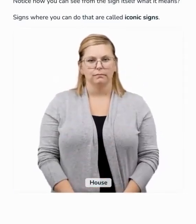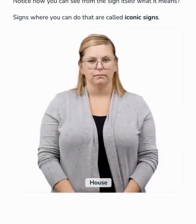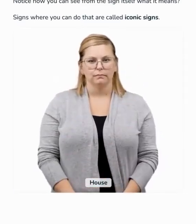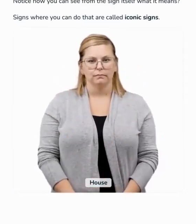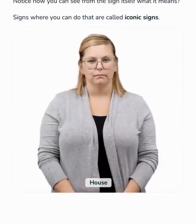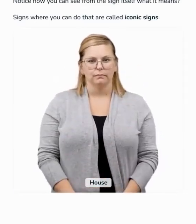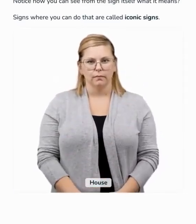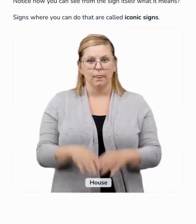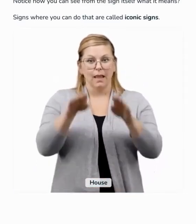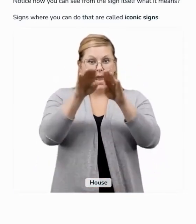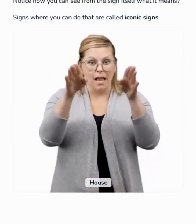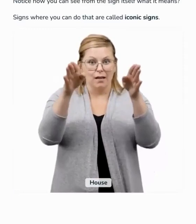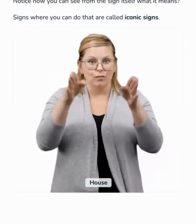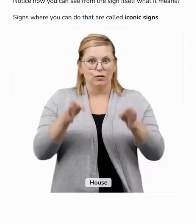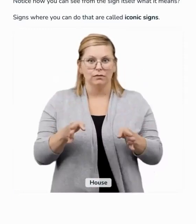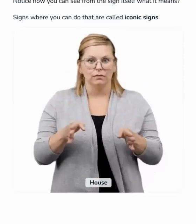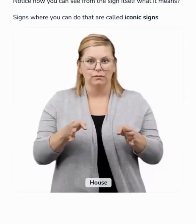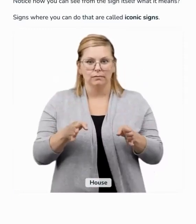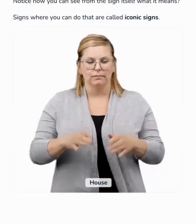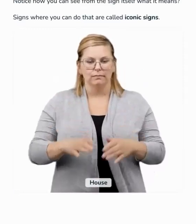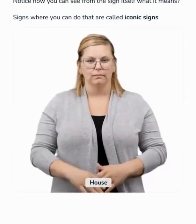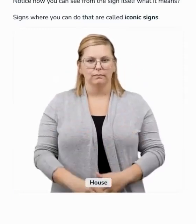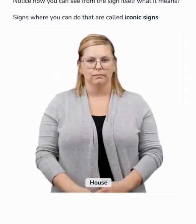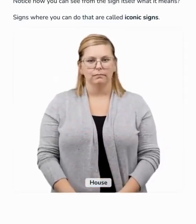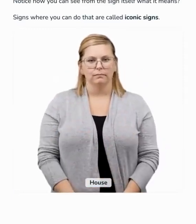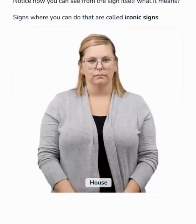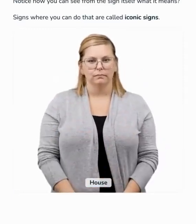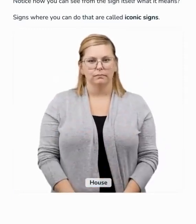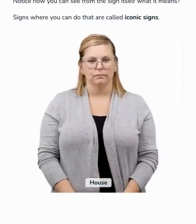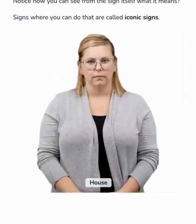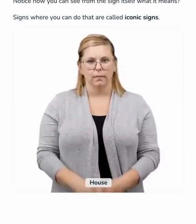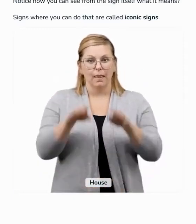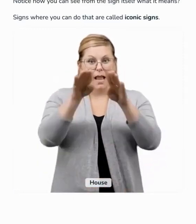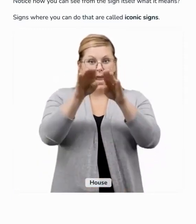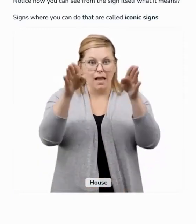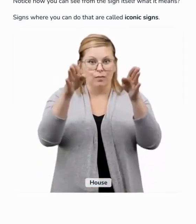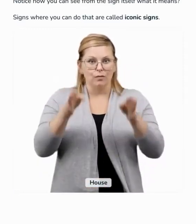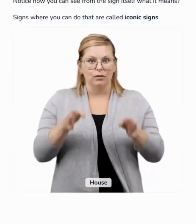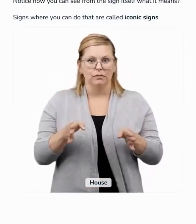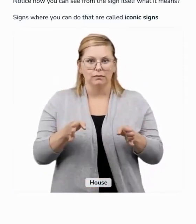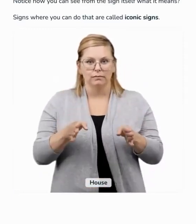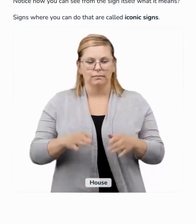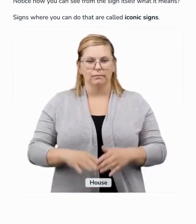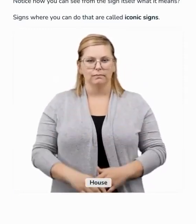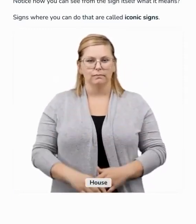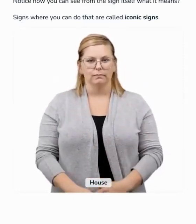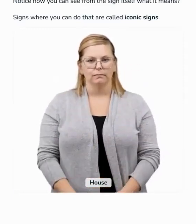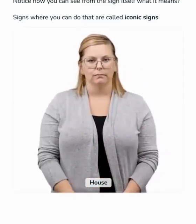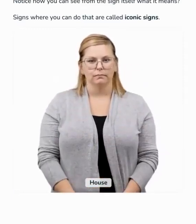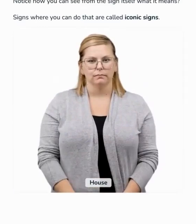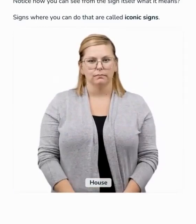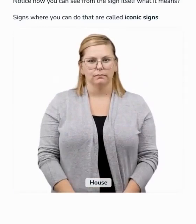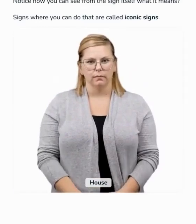resemblance to the thing that is what is sign is having a resemblance to the concept, and here that is the concept is